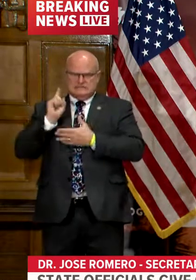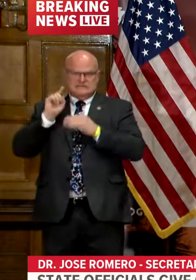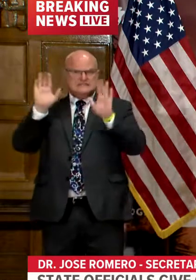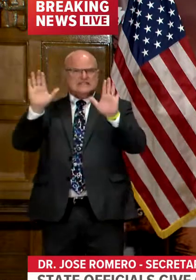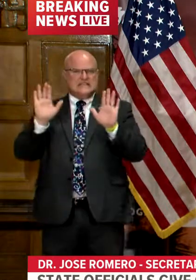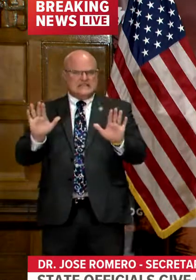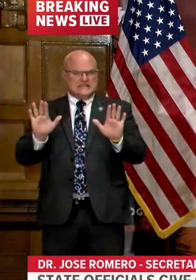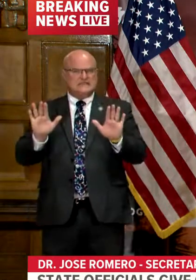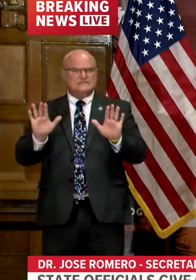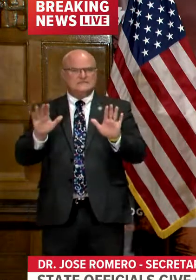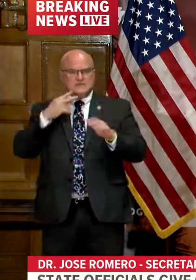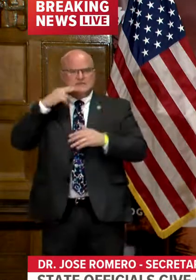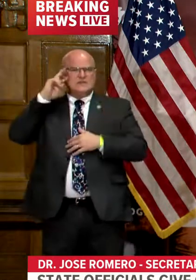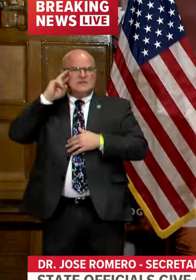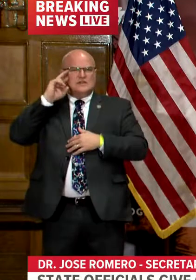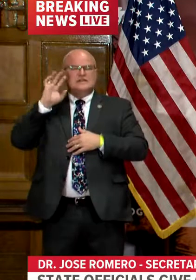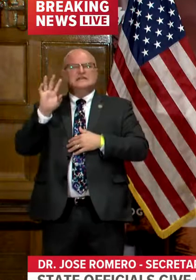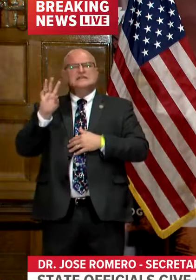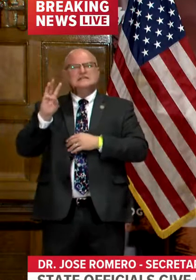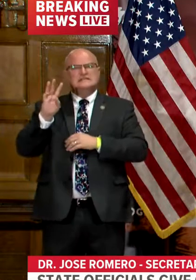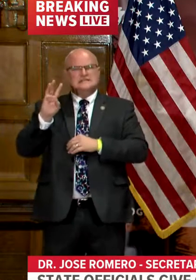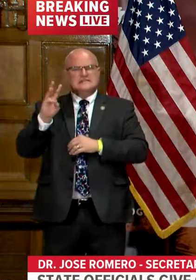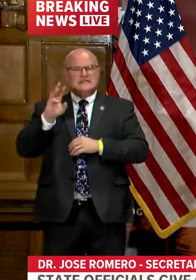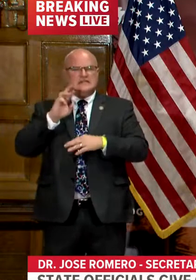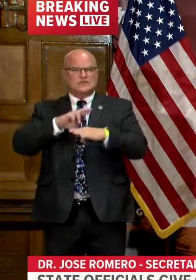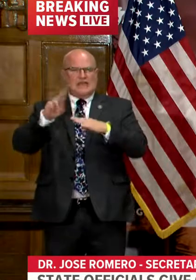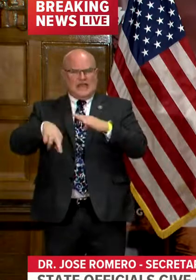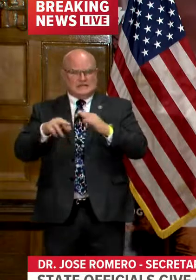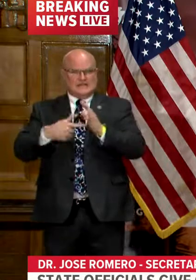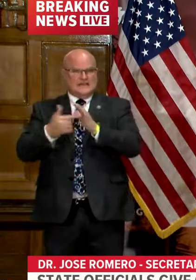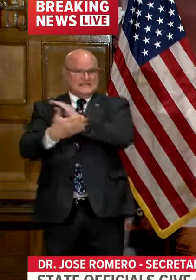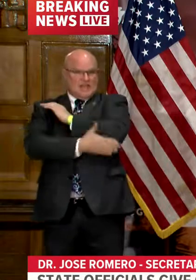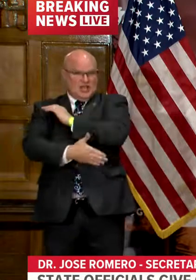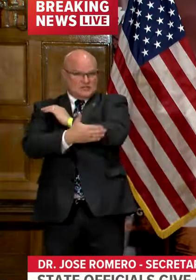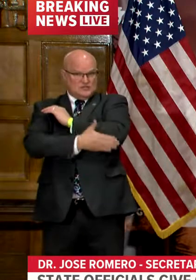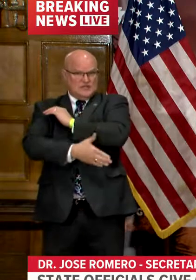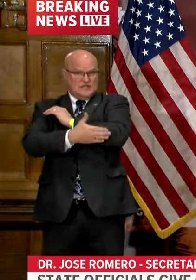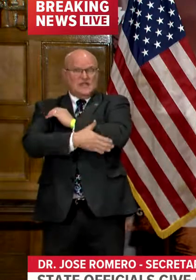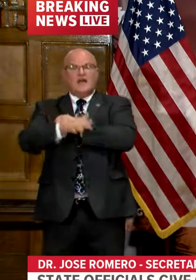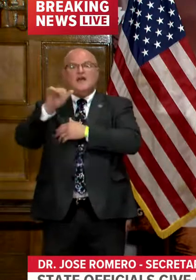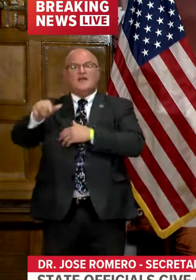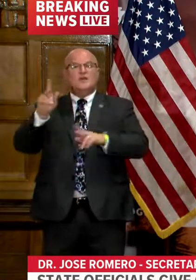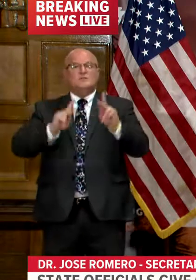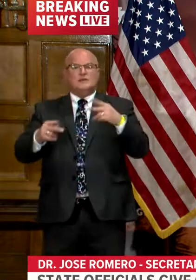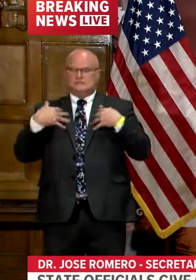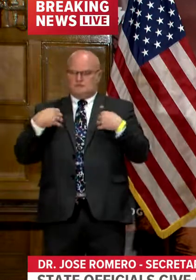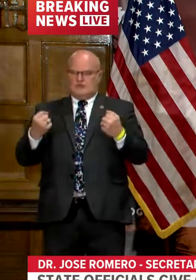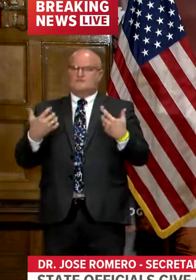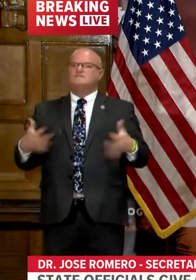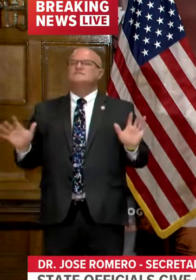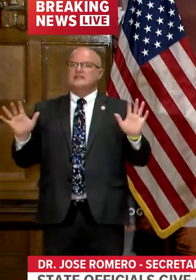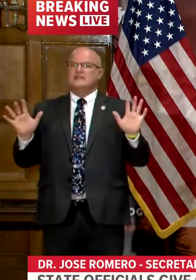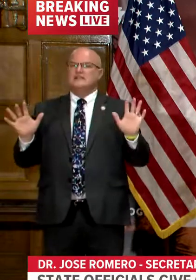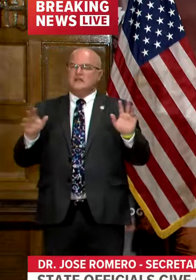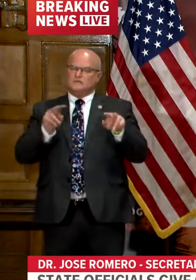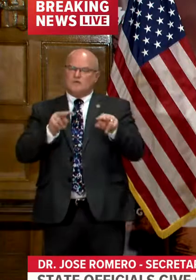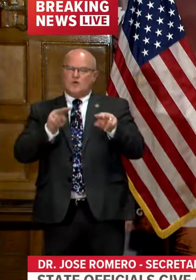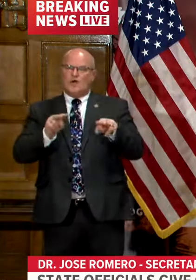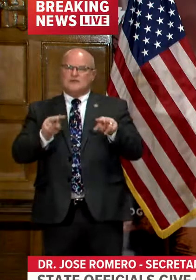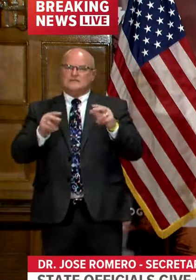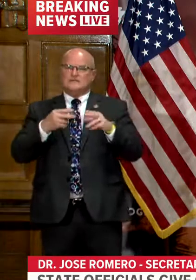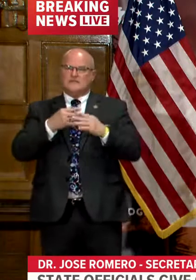Sunday, this past Sunday, 6 such reactions occurred in this country. Those individuals all recovered, and